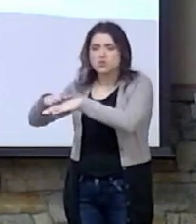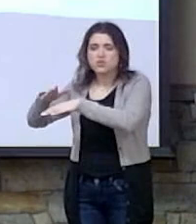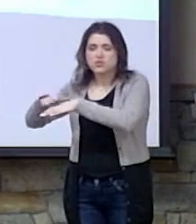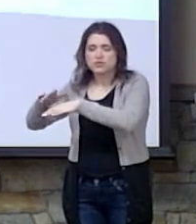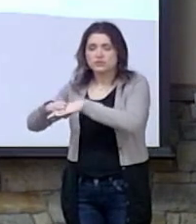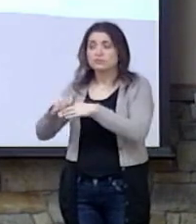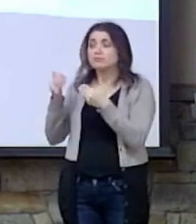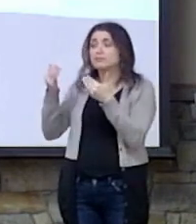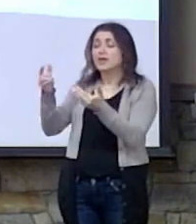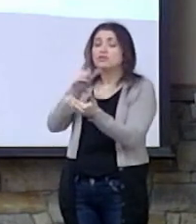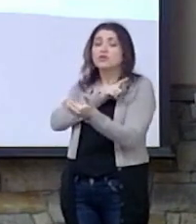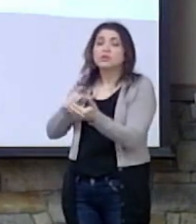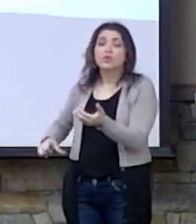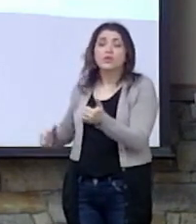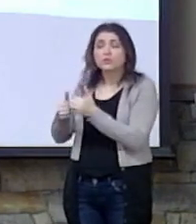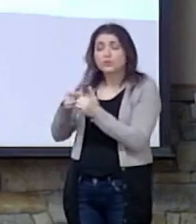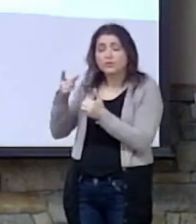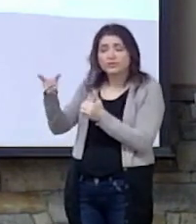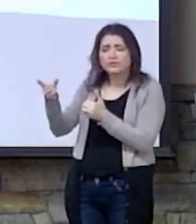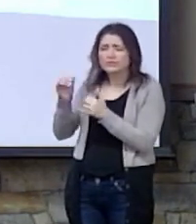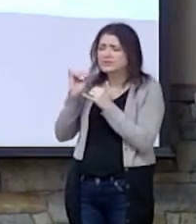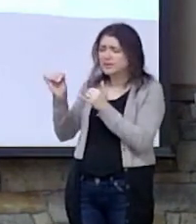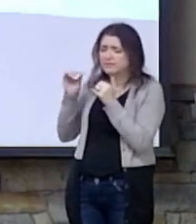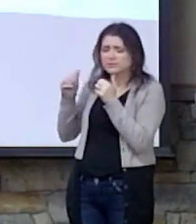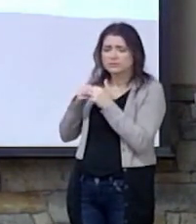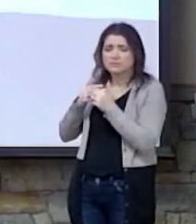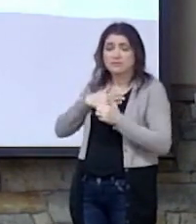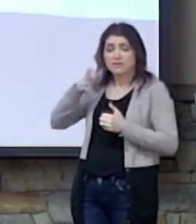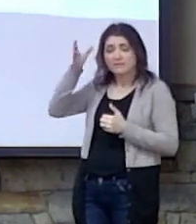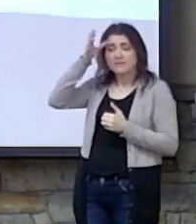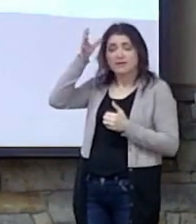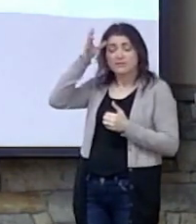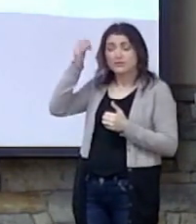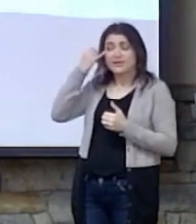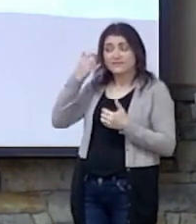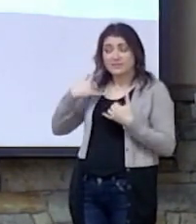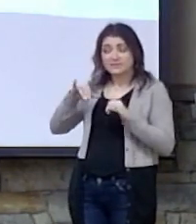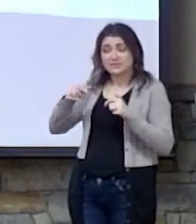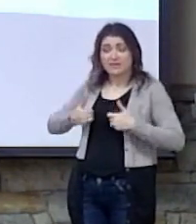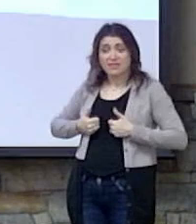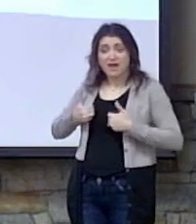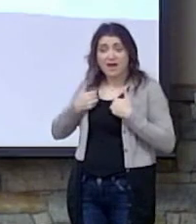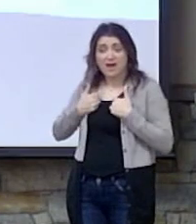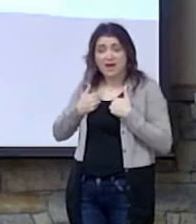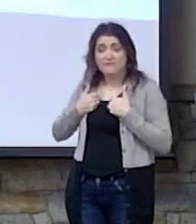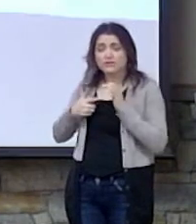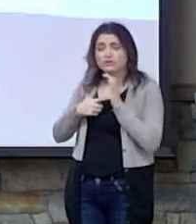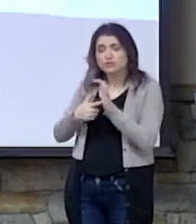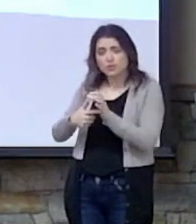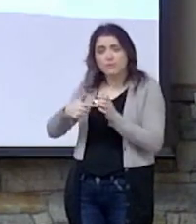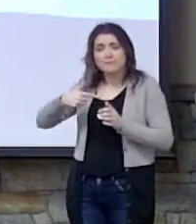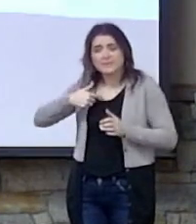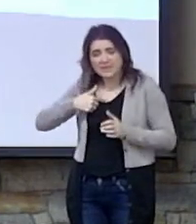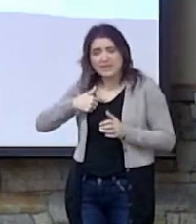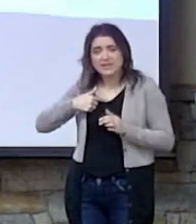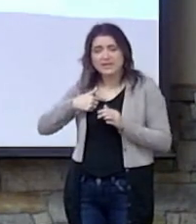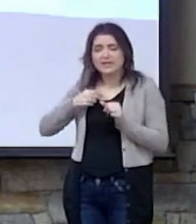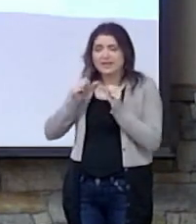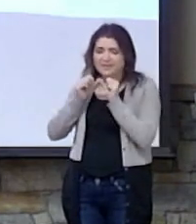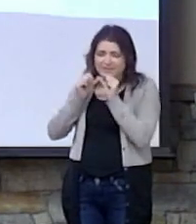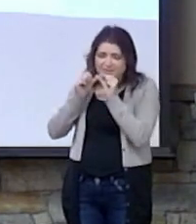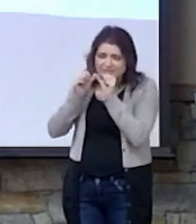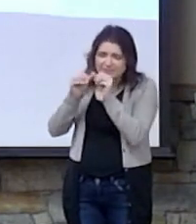Lord be with you as he has been with my father. If I am still alive, show me the steadfast love